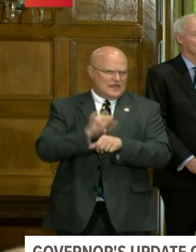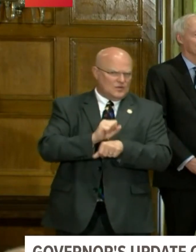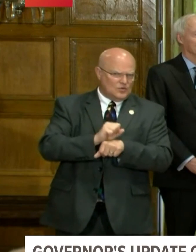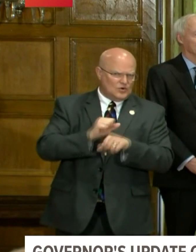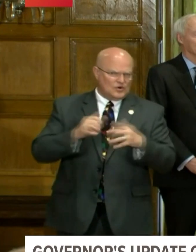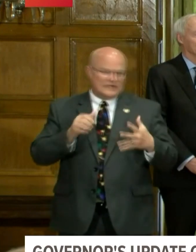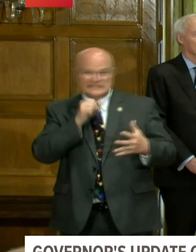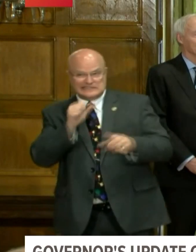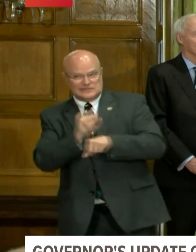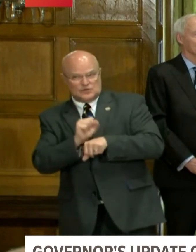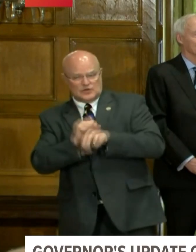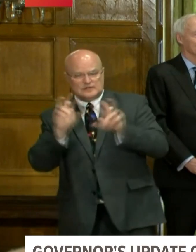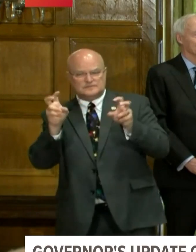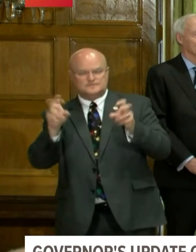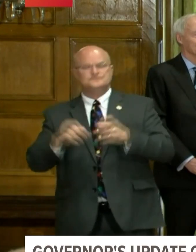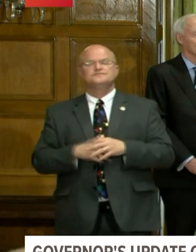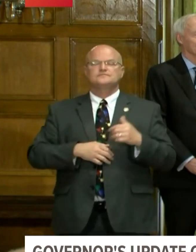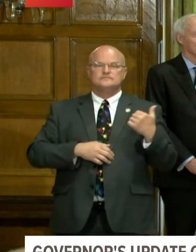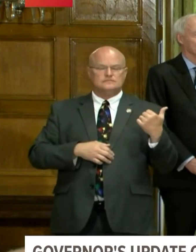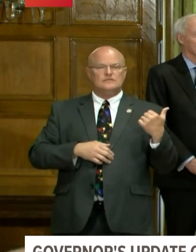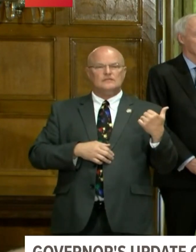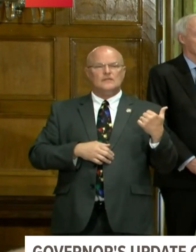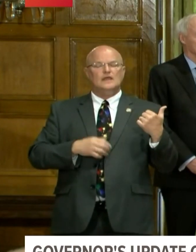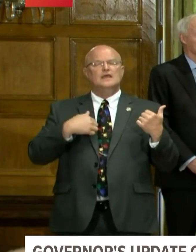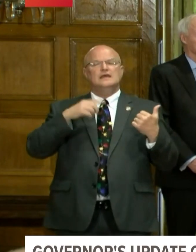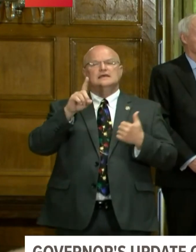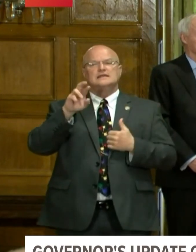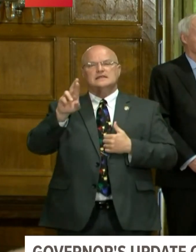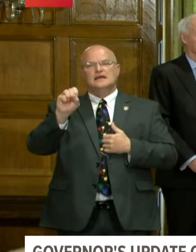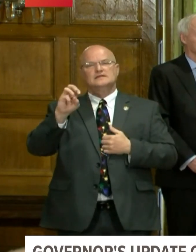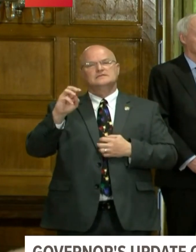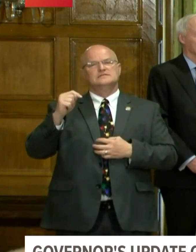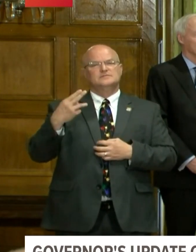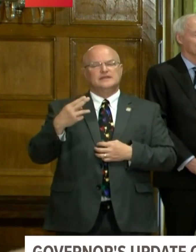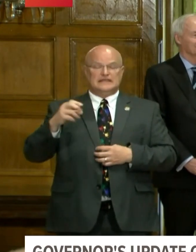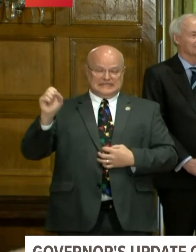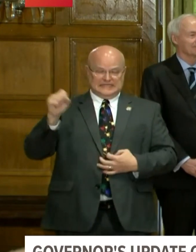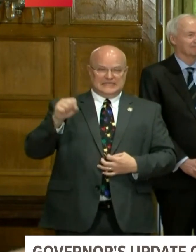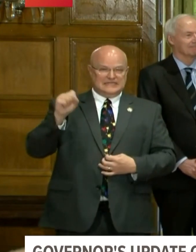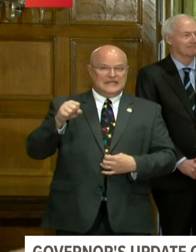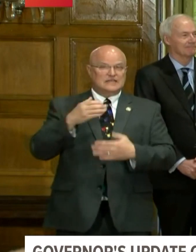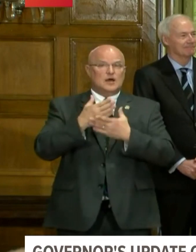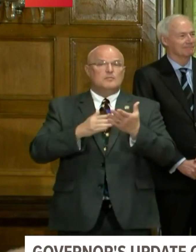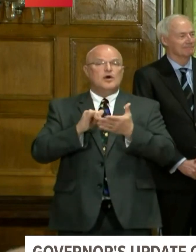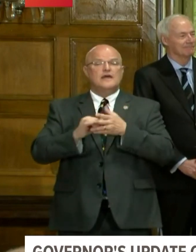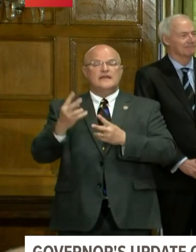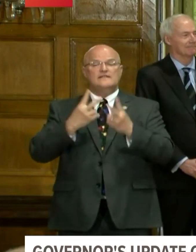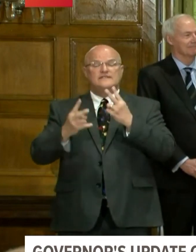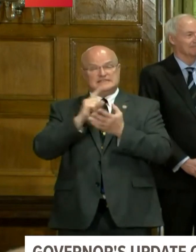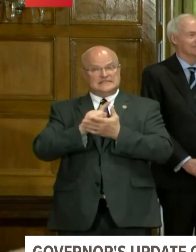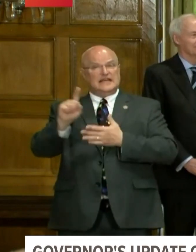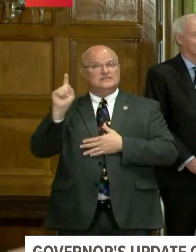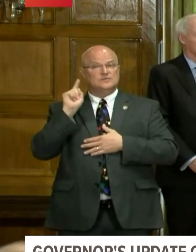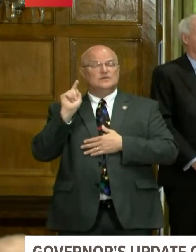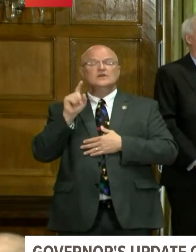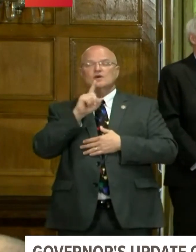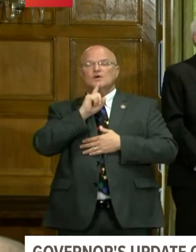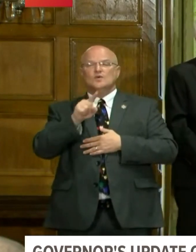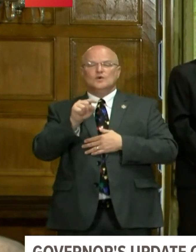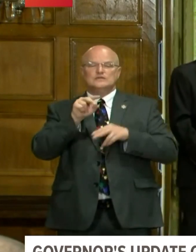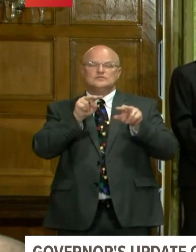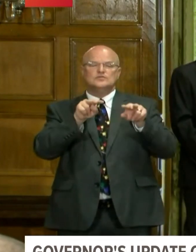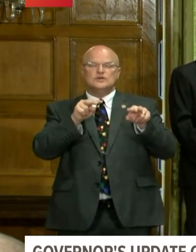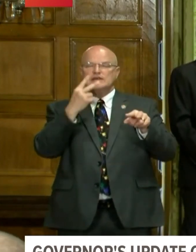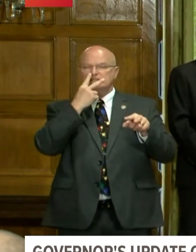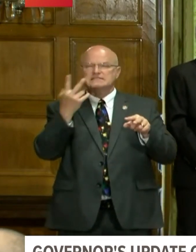or how does that work? This is Dr. Smith. Yes, part of that visit last week was to look at and